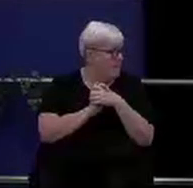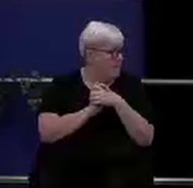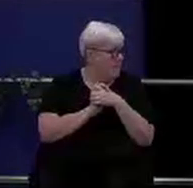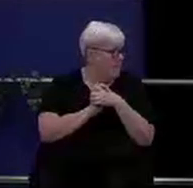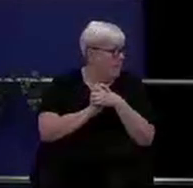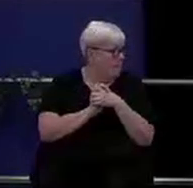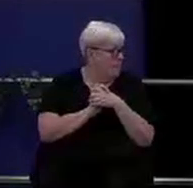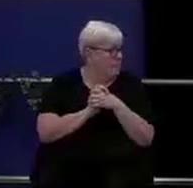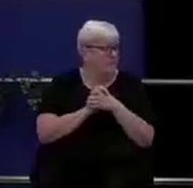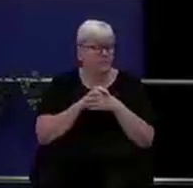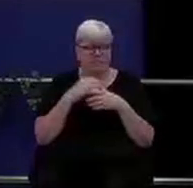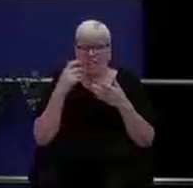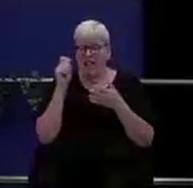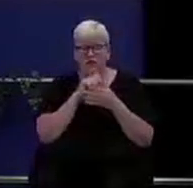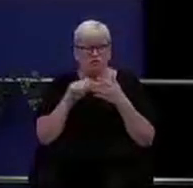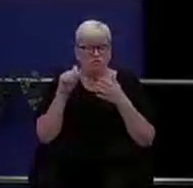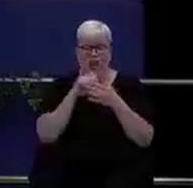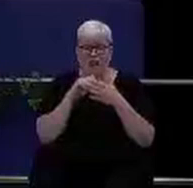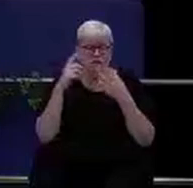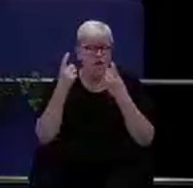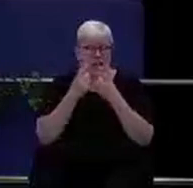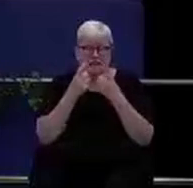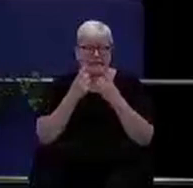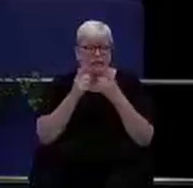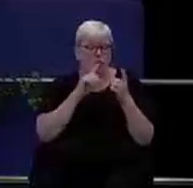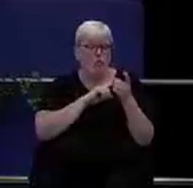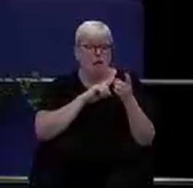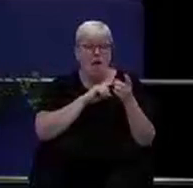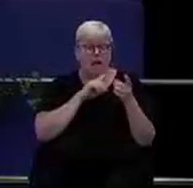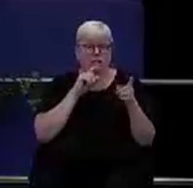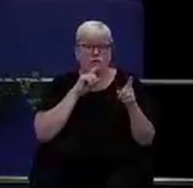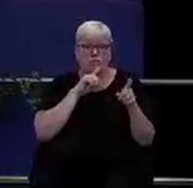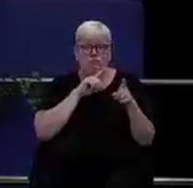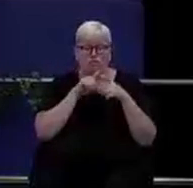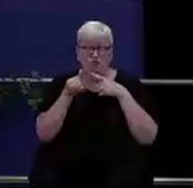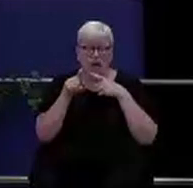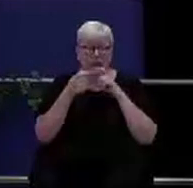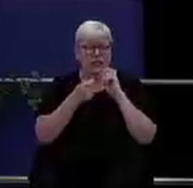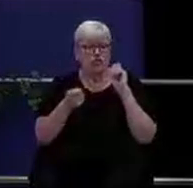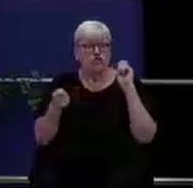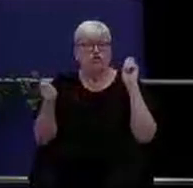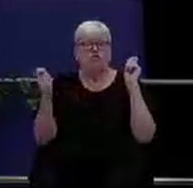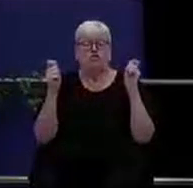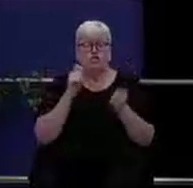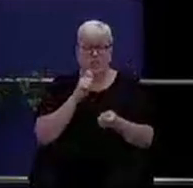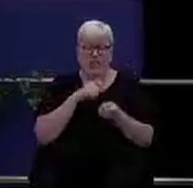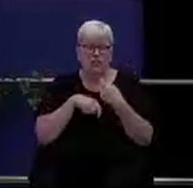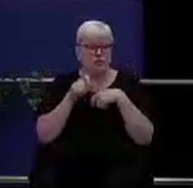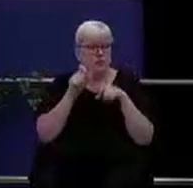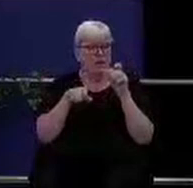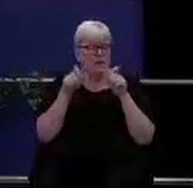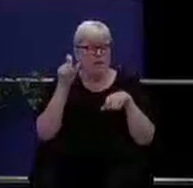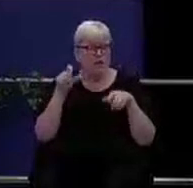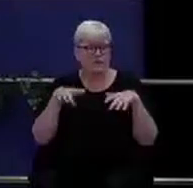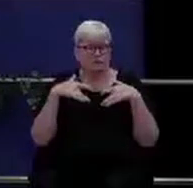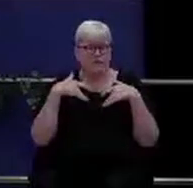If one is writing for anything, it is to try and change people's view. I mean, that sounds very,